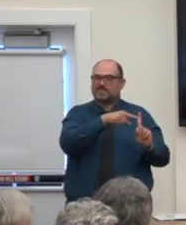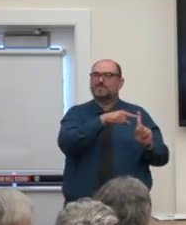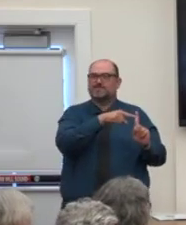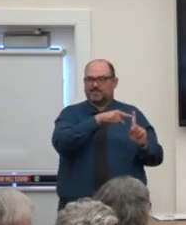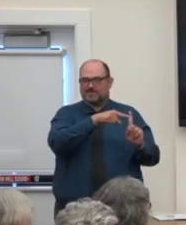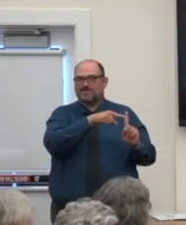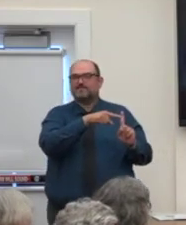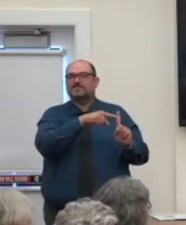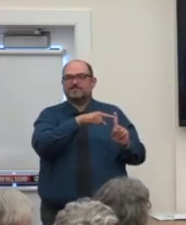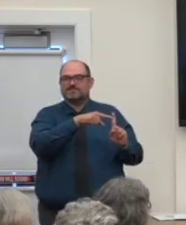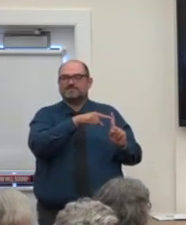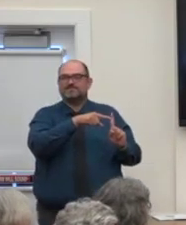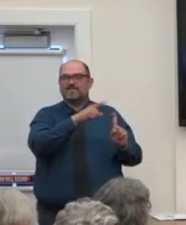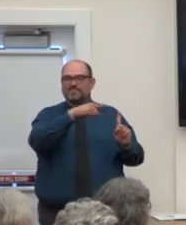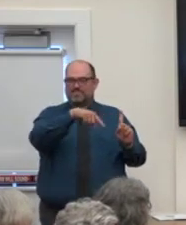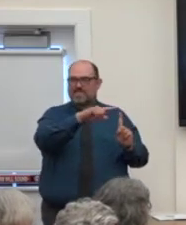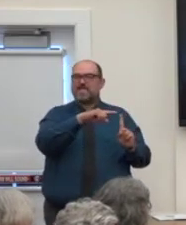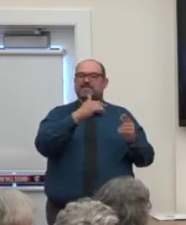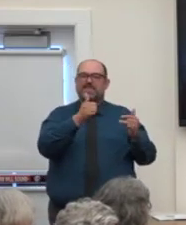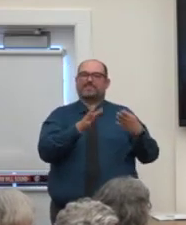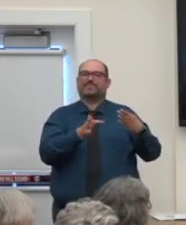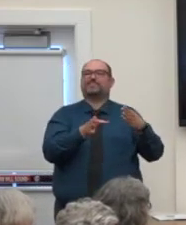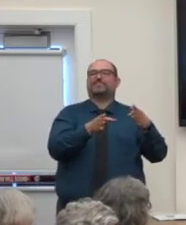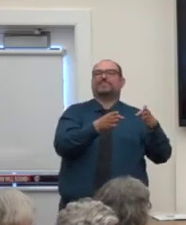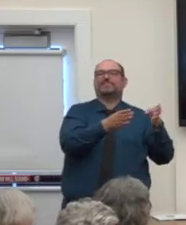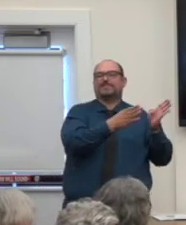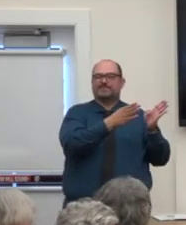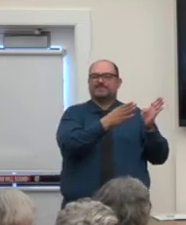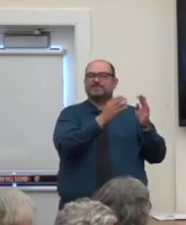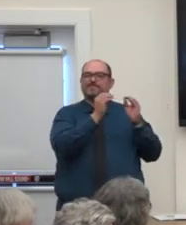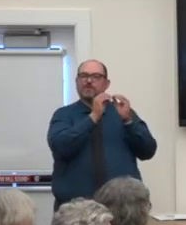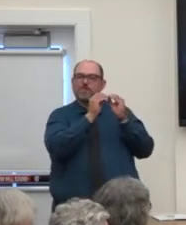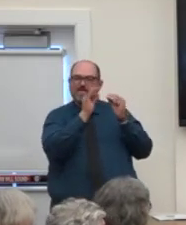they used more signs that were modern.